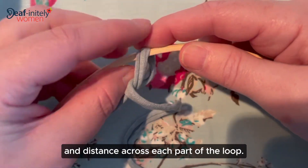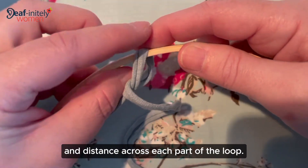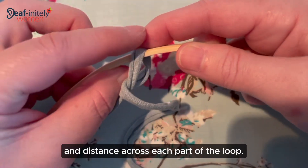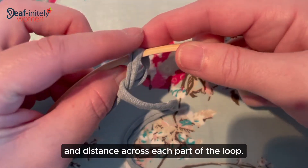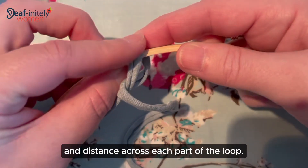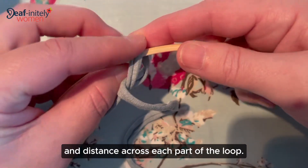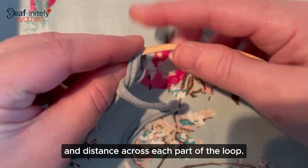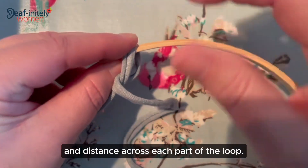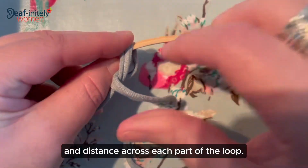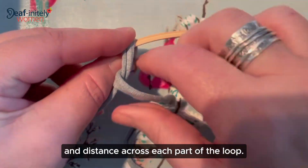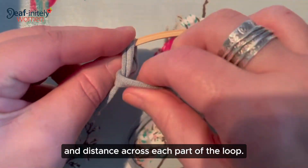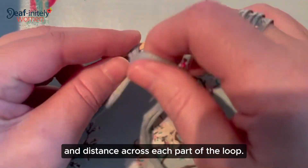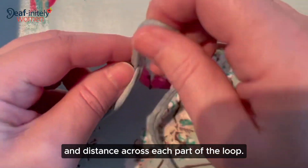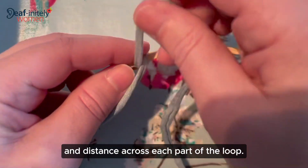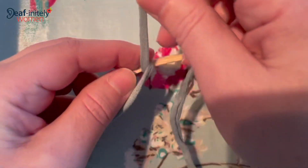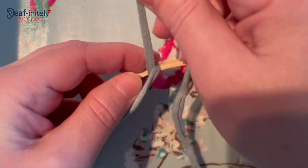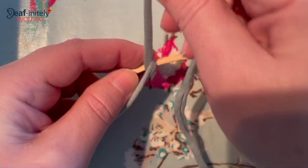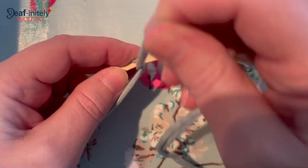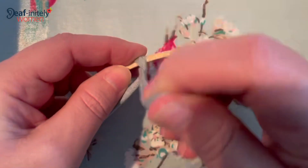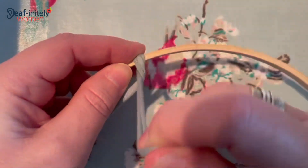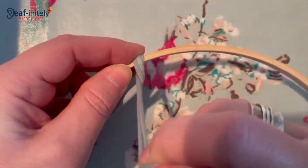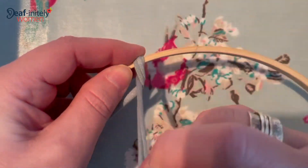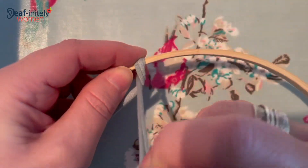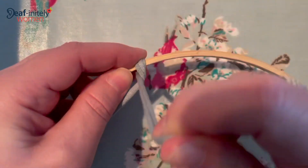across each part of the loop.